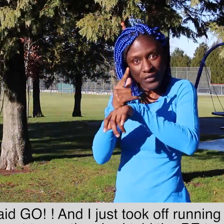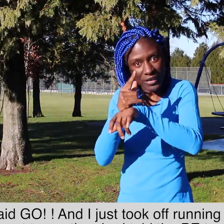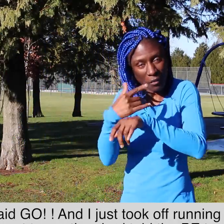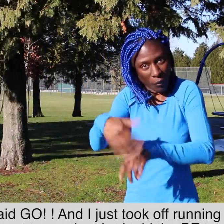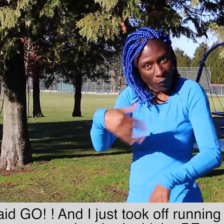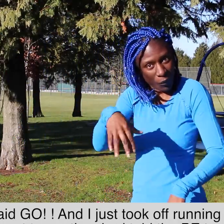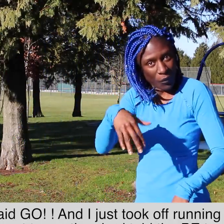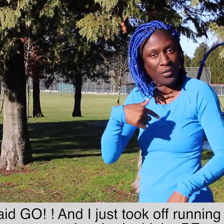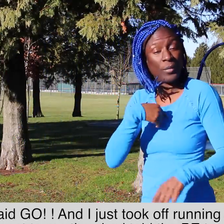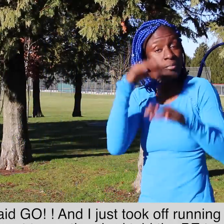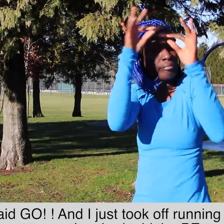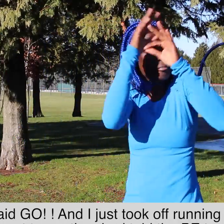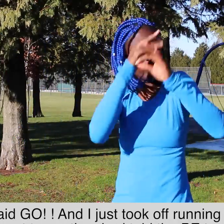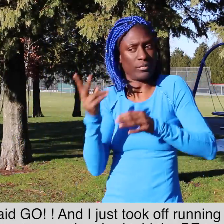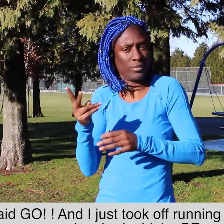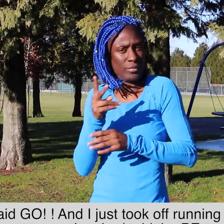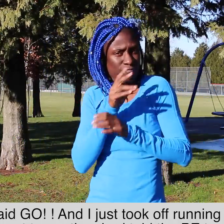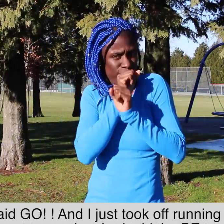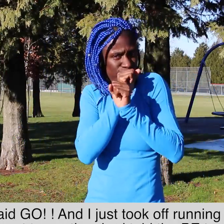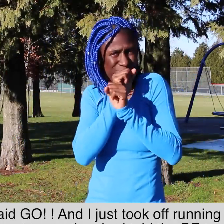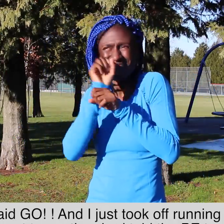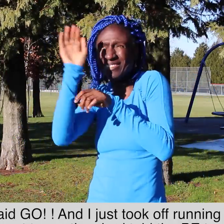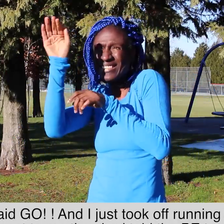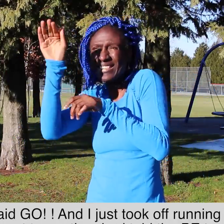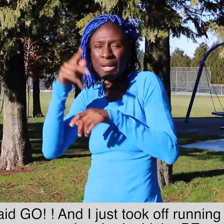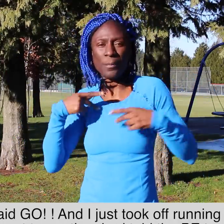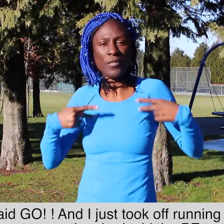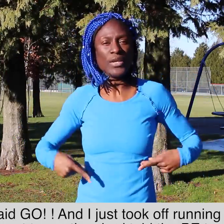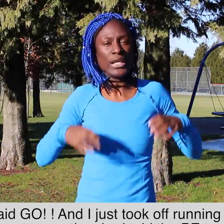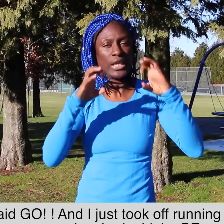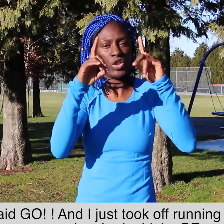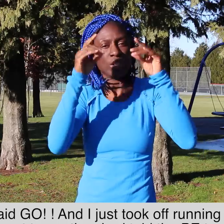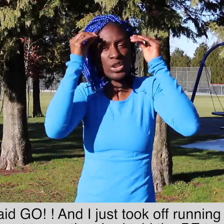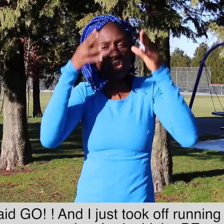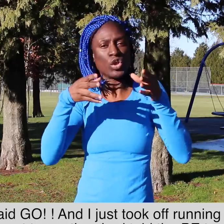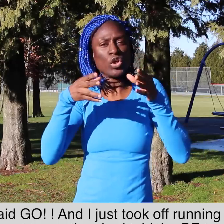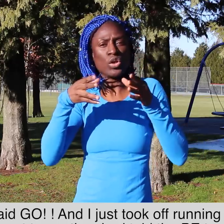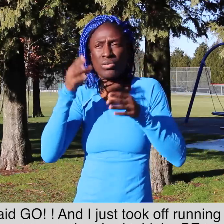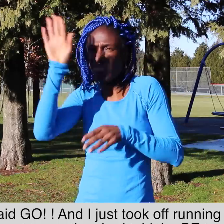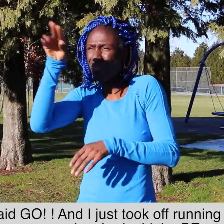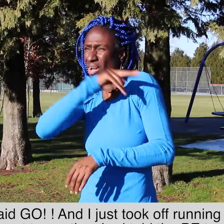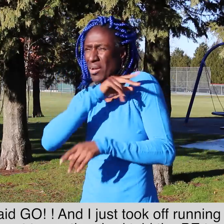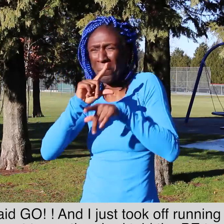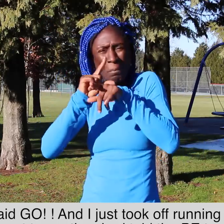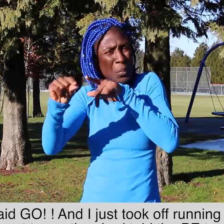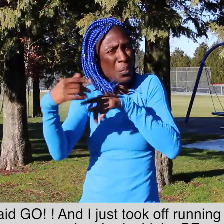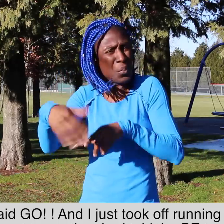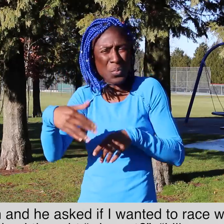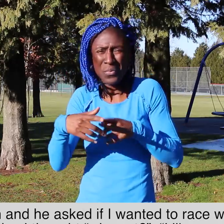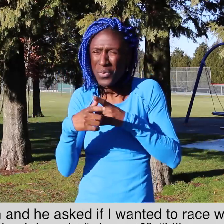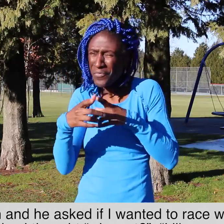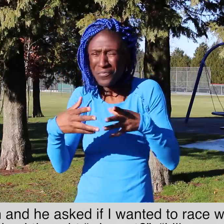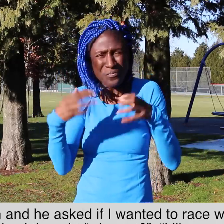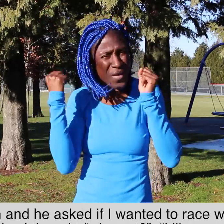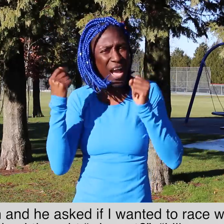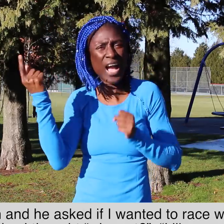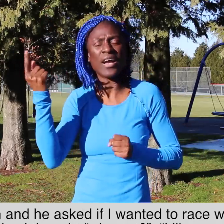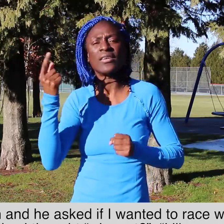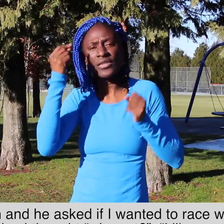line and Naren was the starter. He said go, and I just took off running and beat Jeffy. Unbeknownst to me, they had told the PE teacher how fast